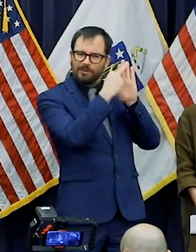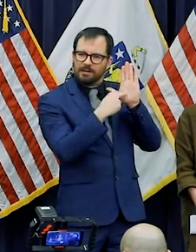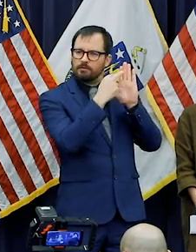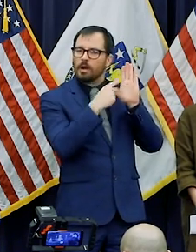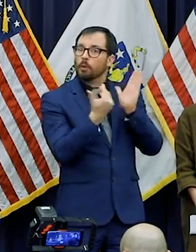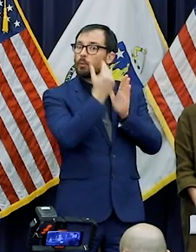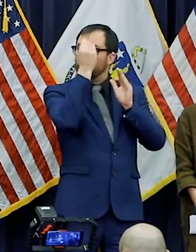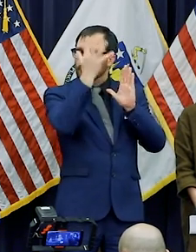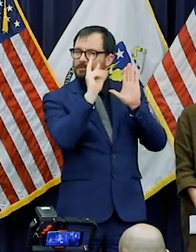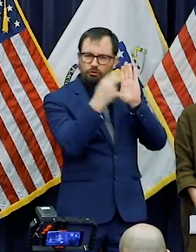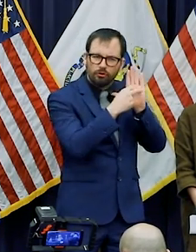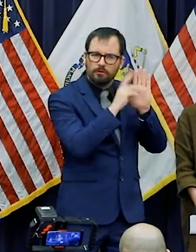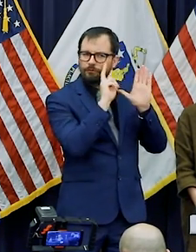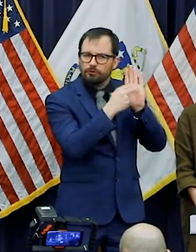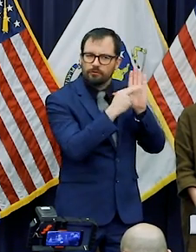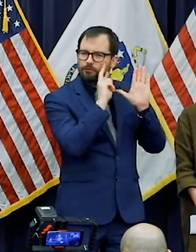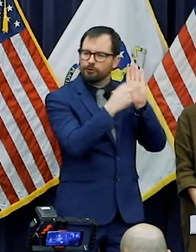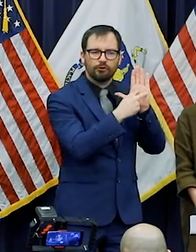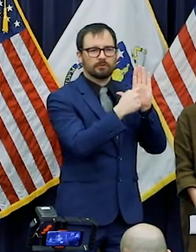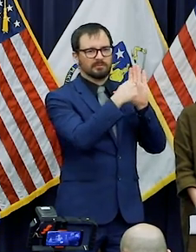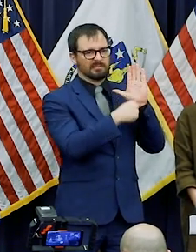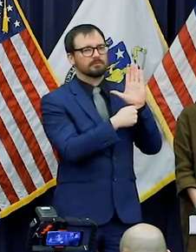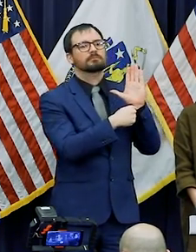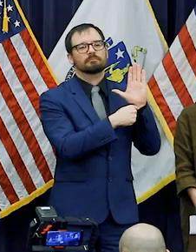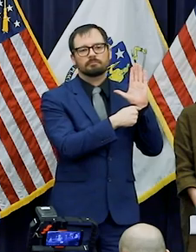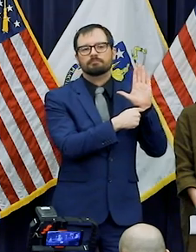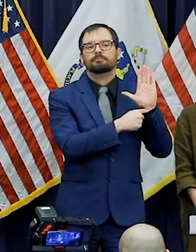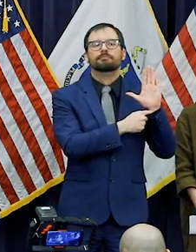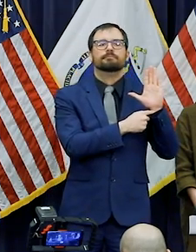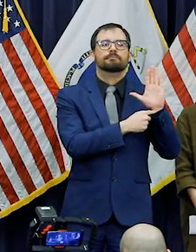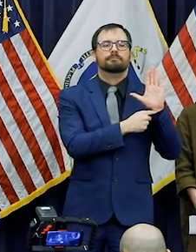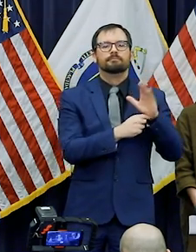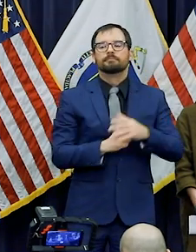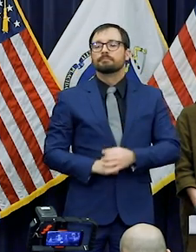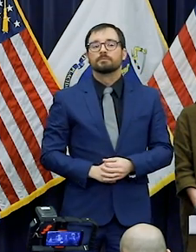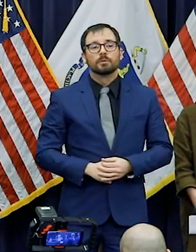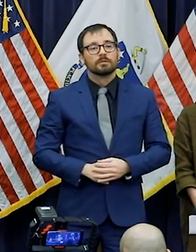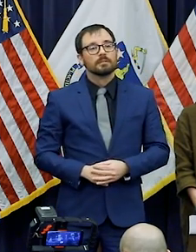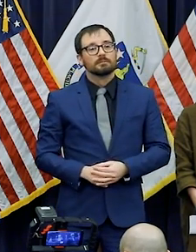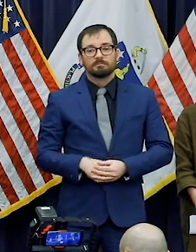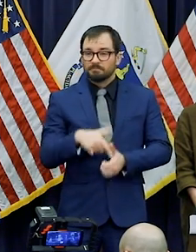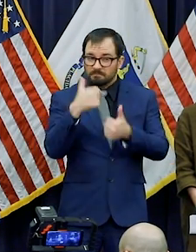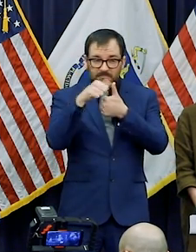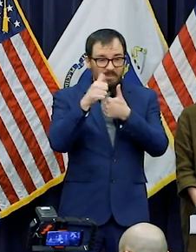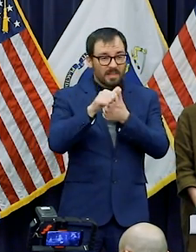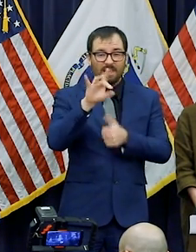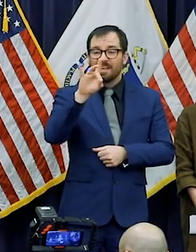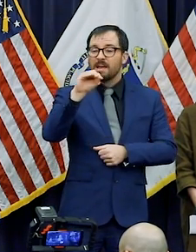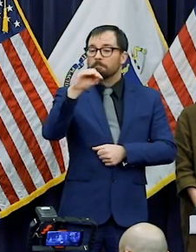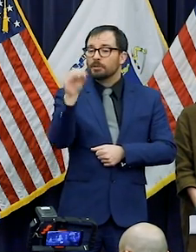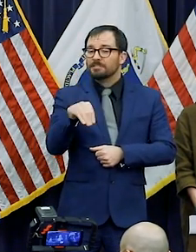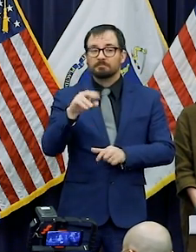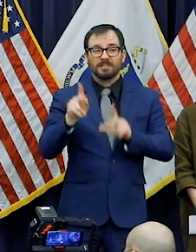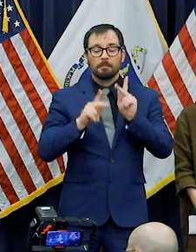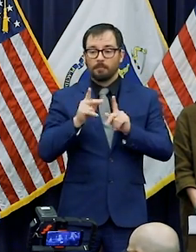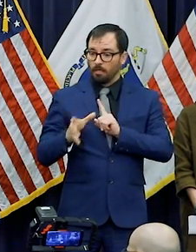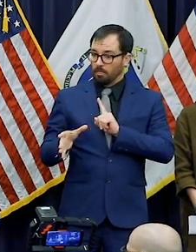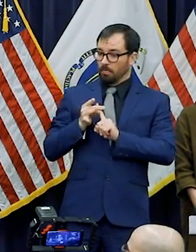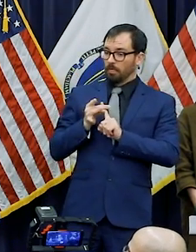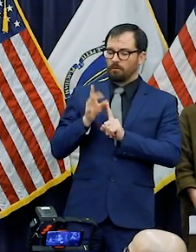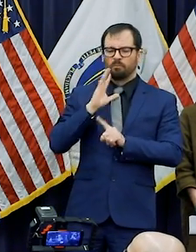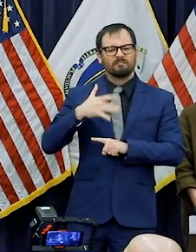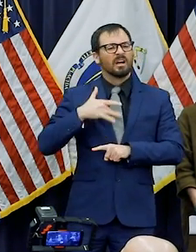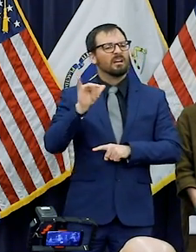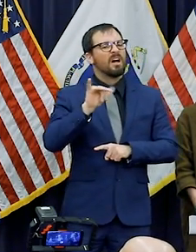approximately 80% of the population, COVID-19 would mostly feel like the flu. The infection would not lead to